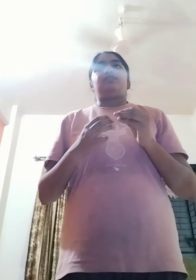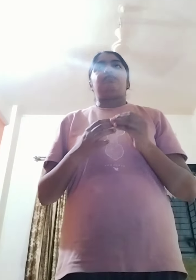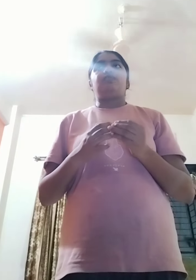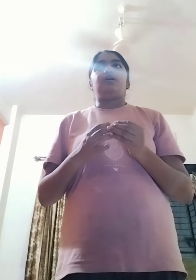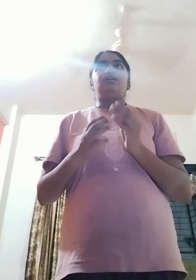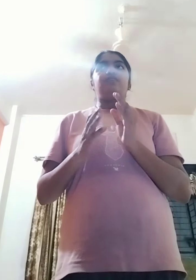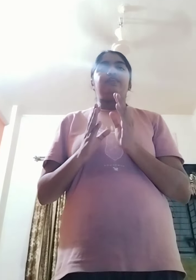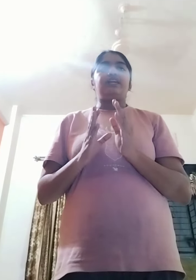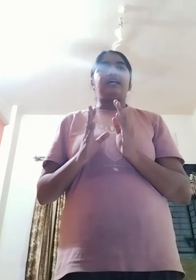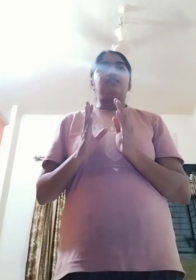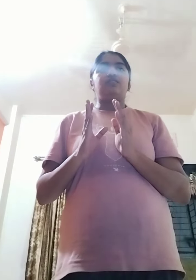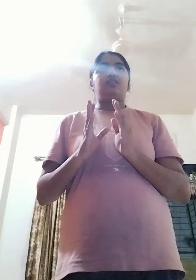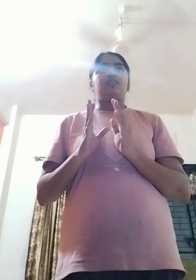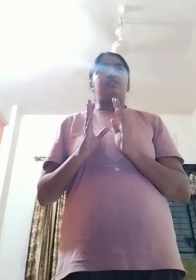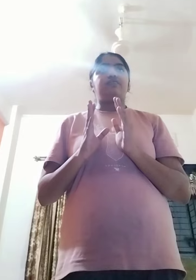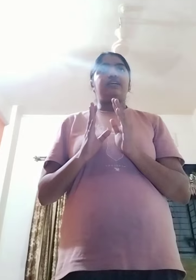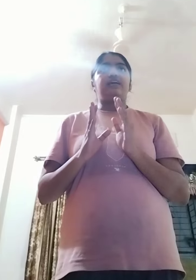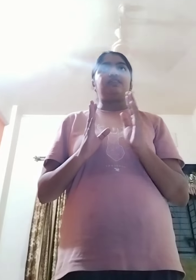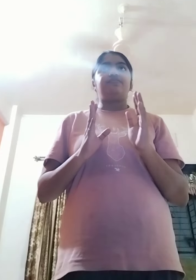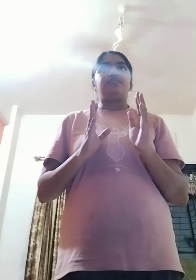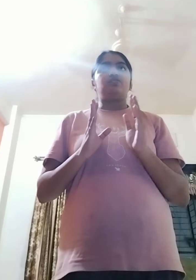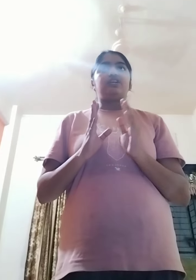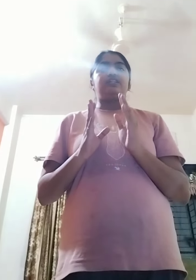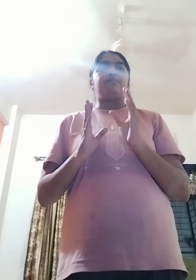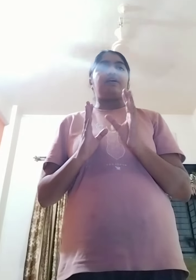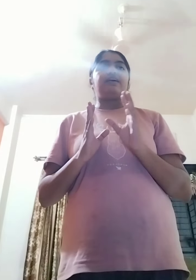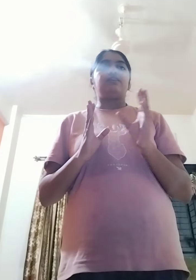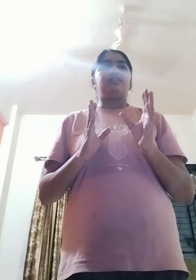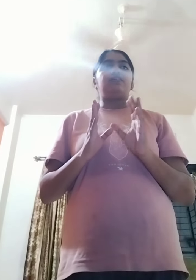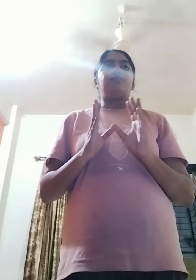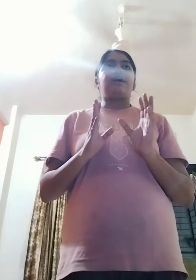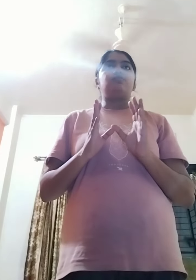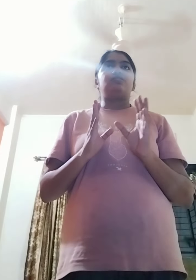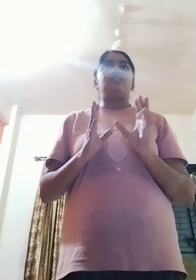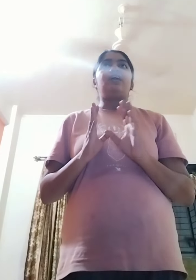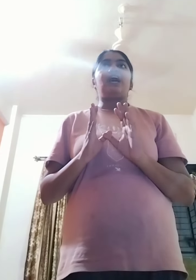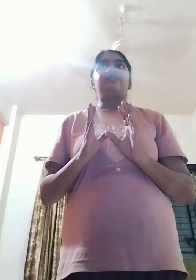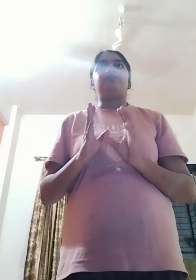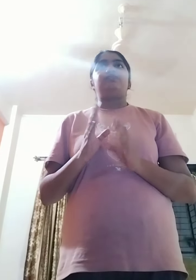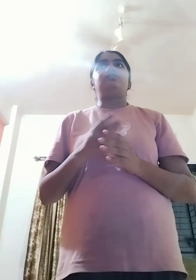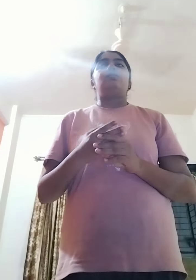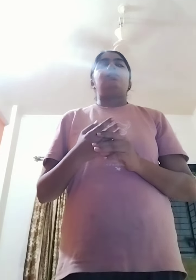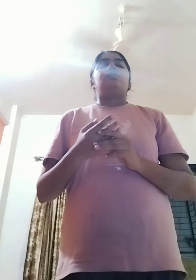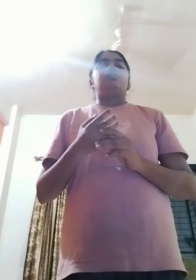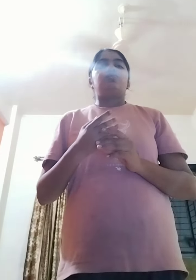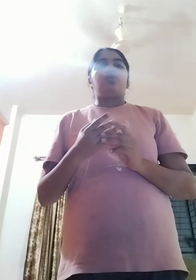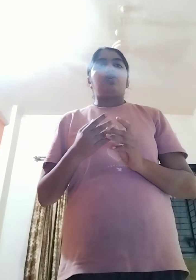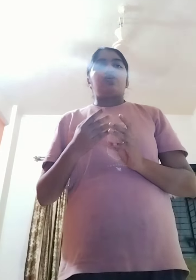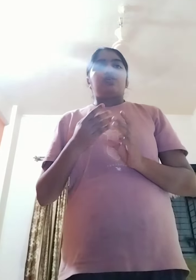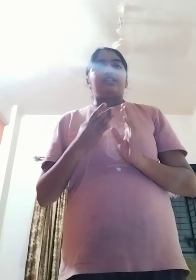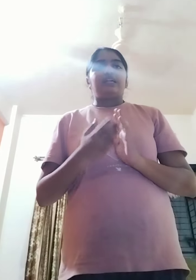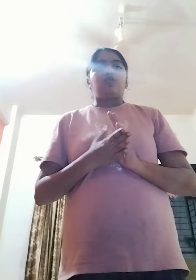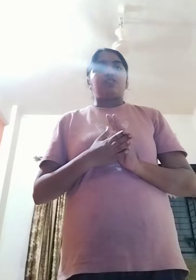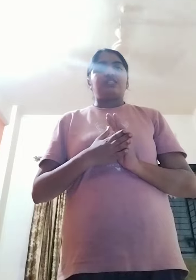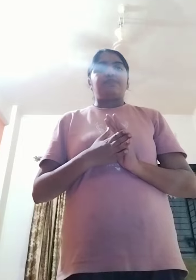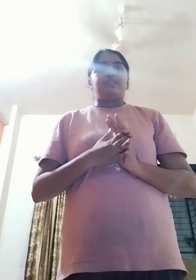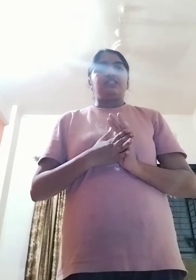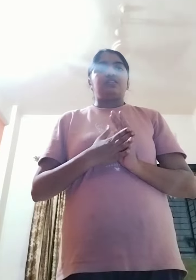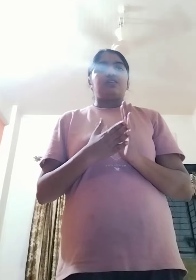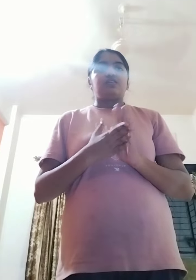but we can differentiate them by using their arguments. So that concept is